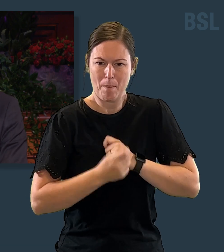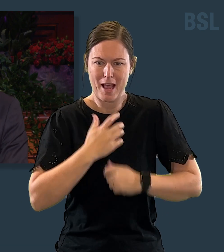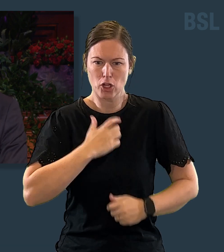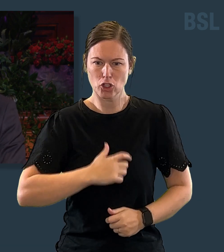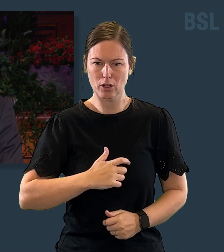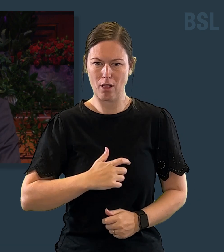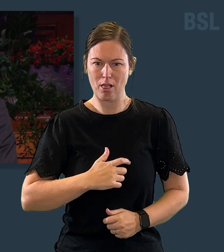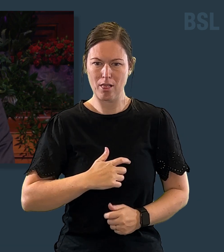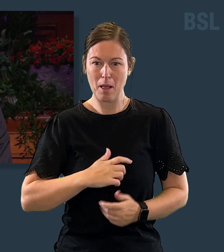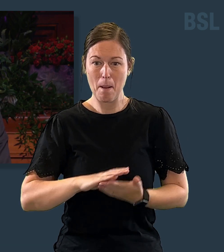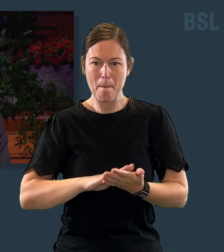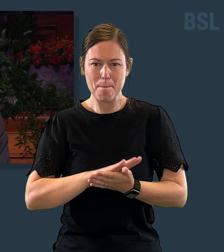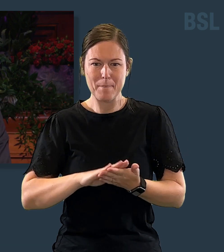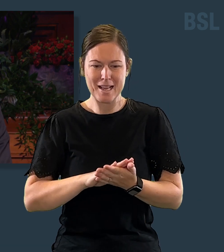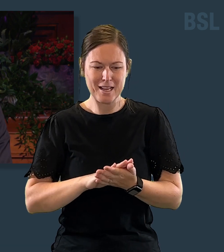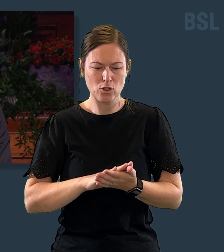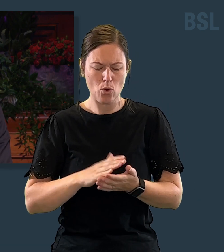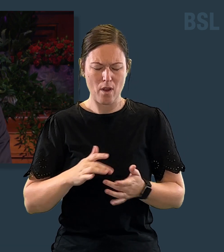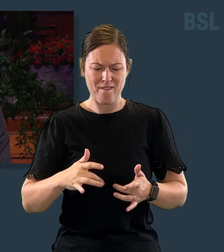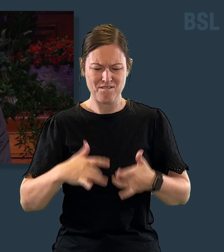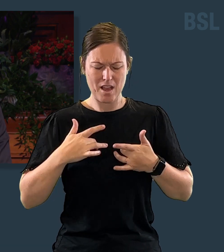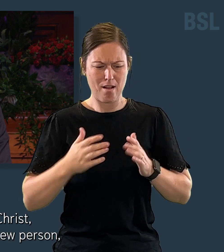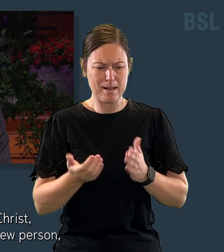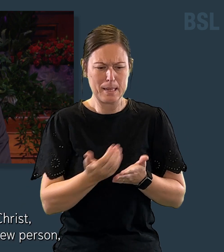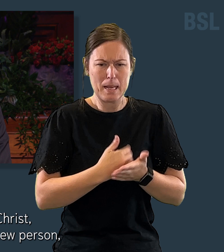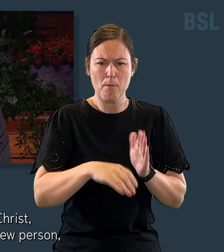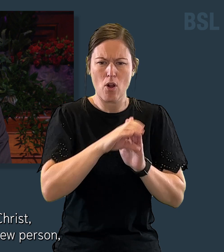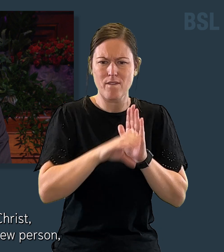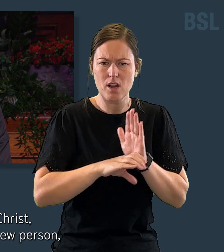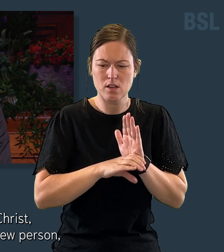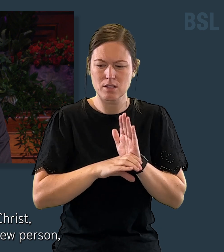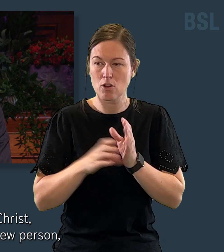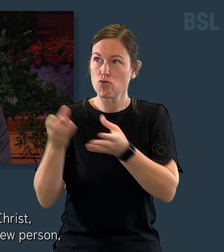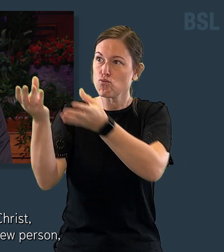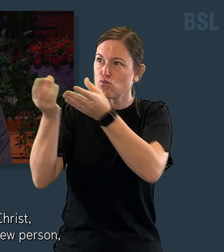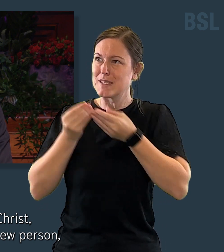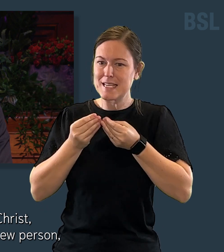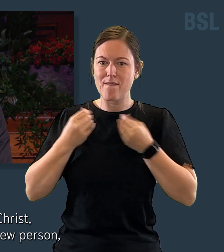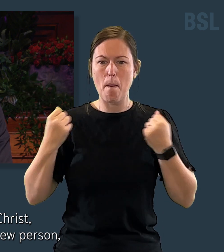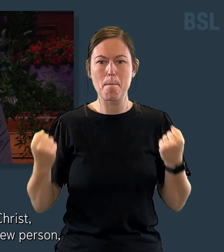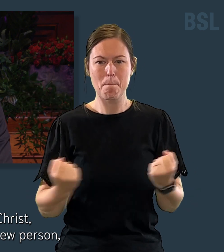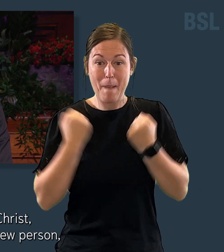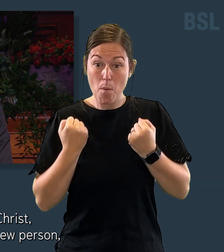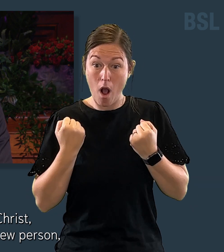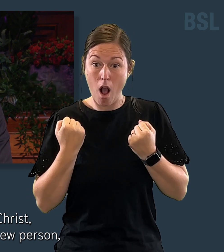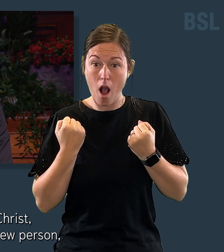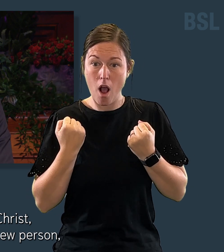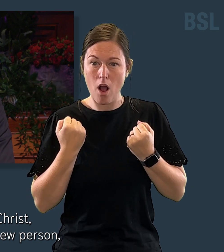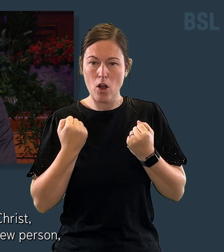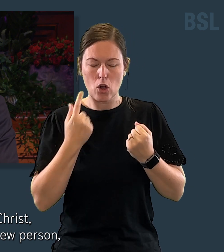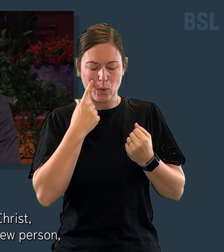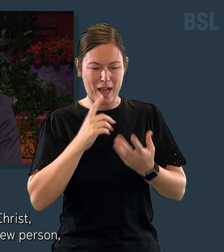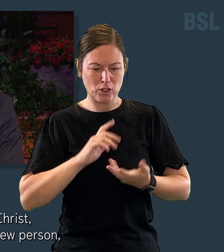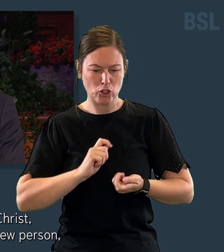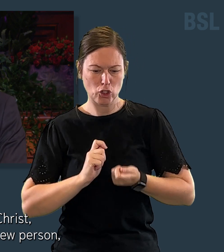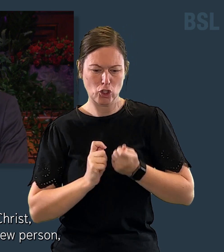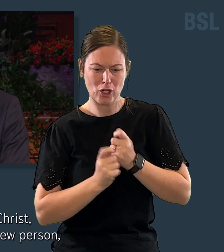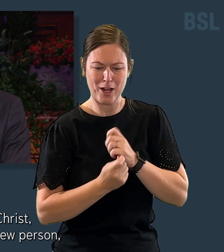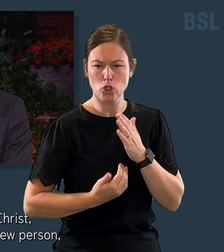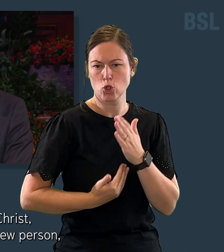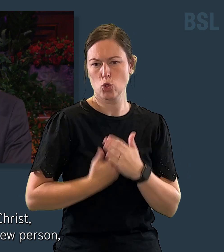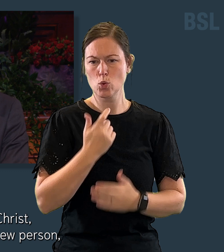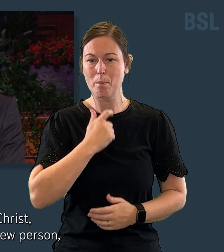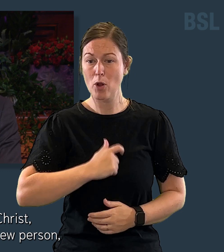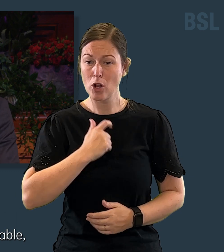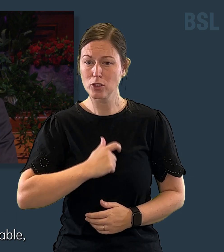Through my covenants, I receive sanctifying, strengthening power of Jesus Christ, which allows me to become a new